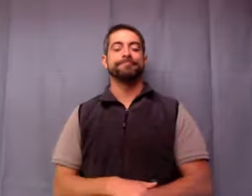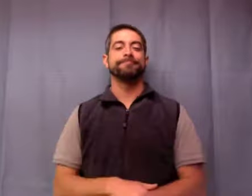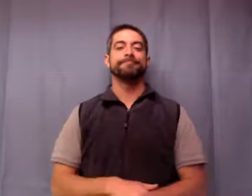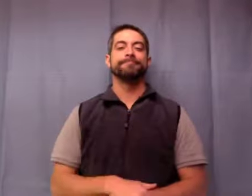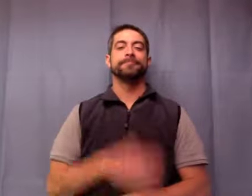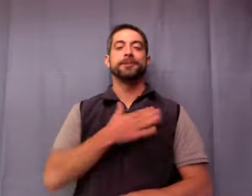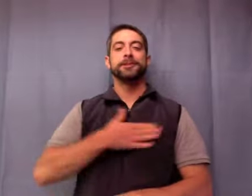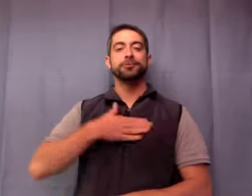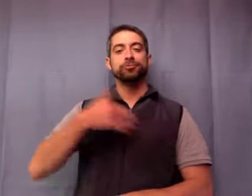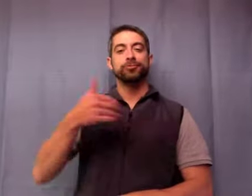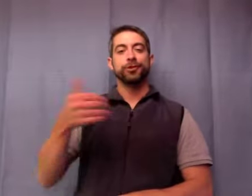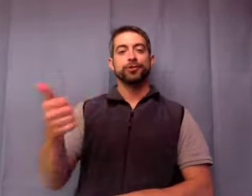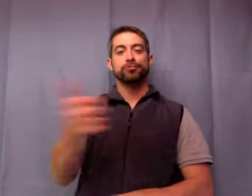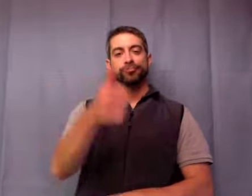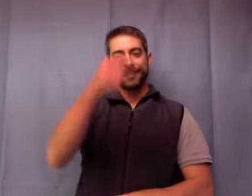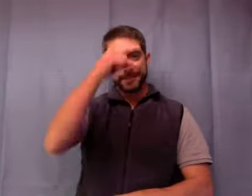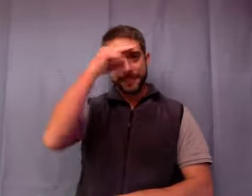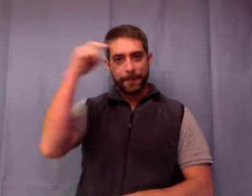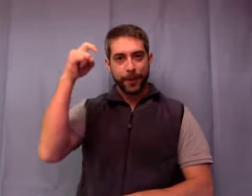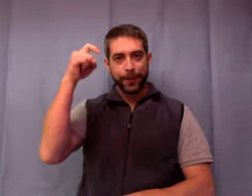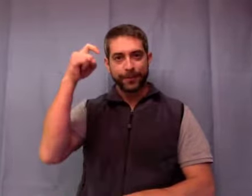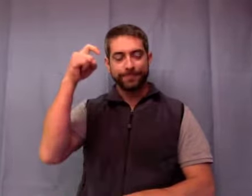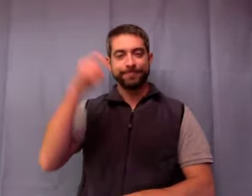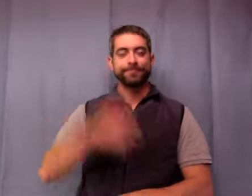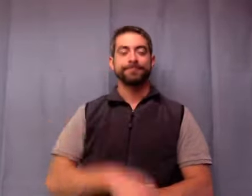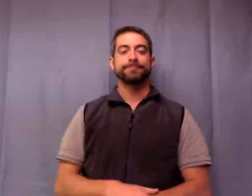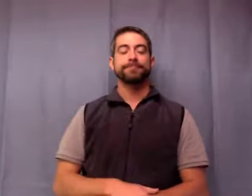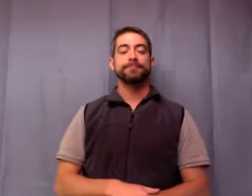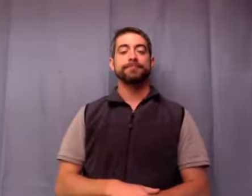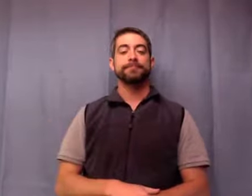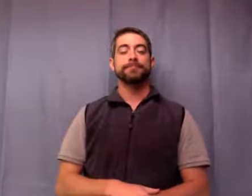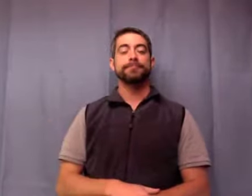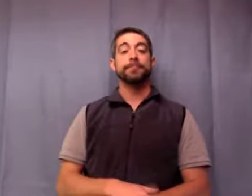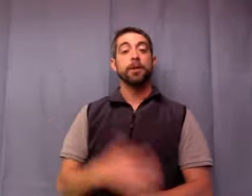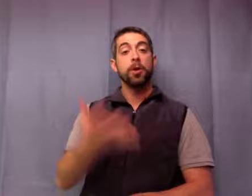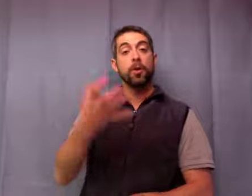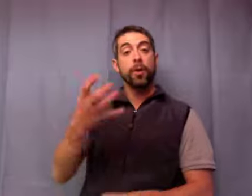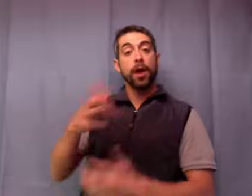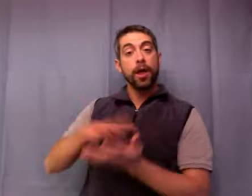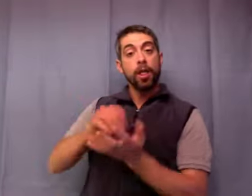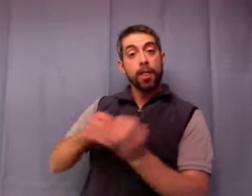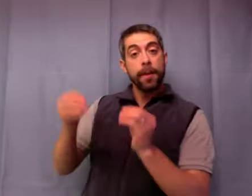More articles like this can be found at the League's blog page,